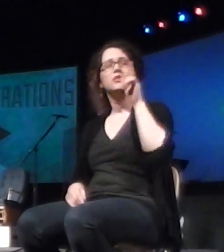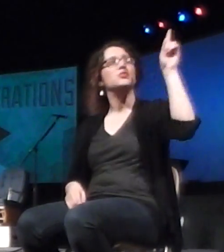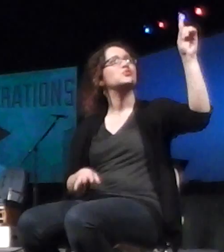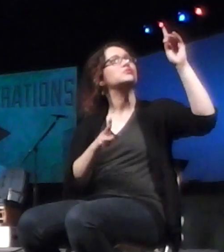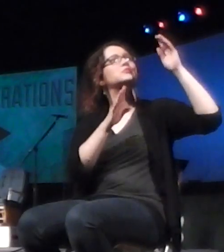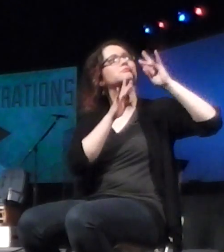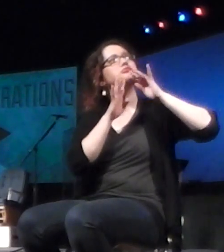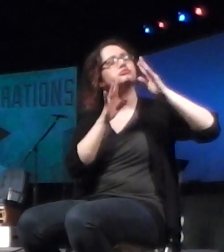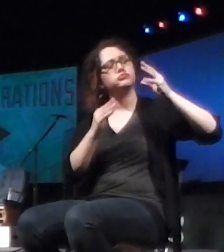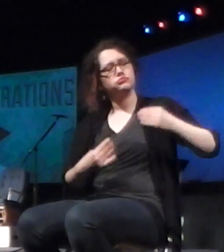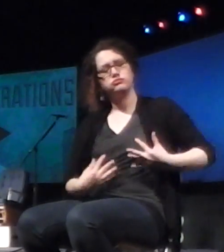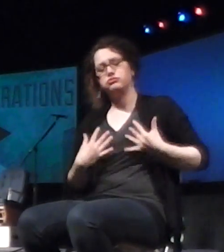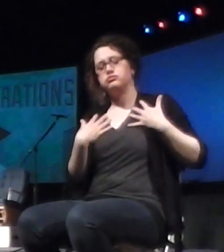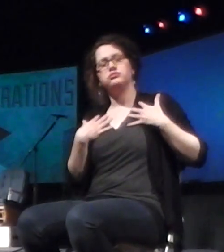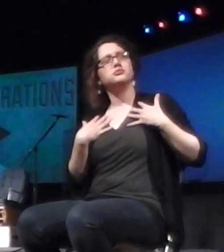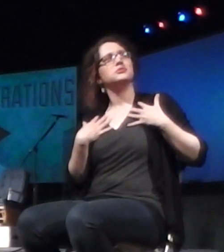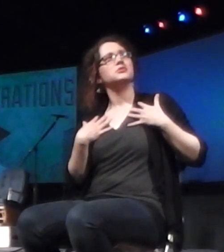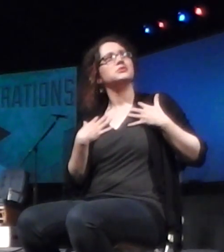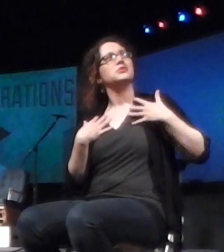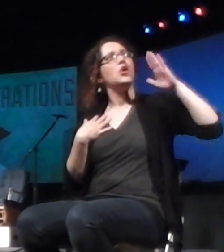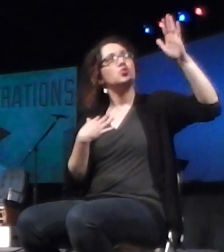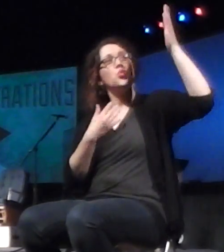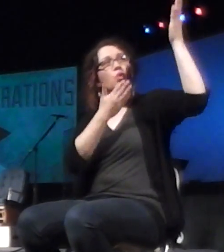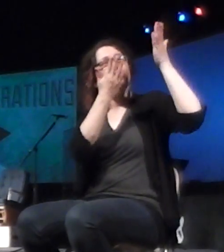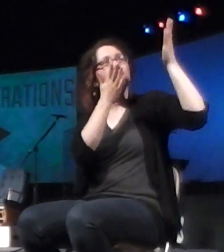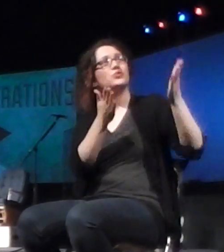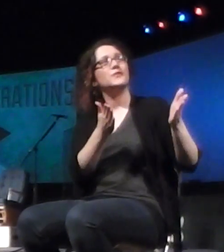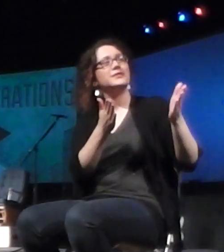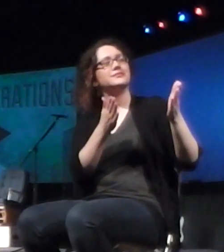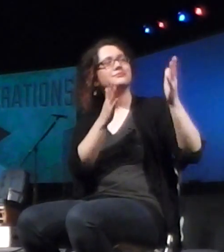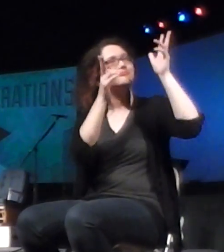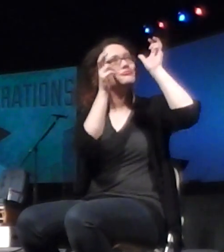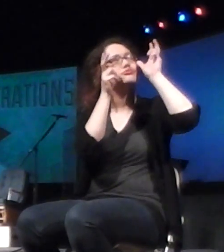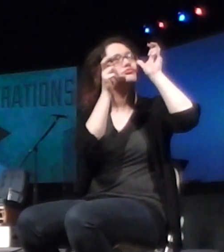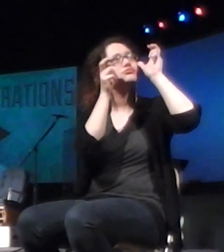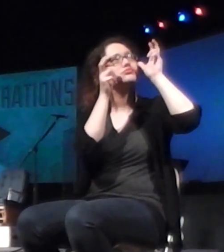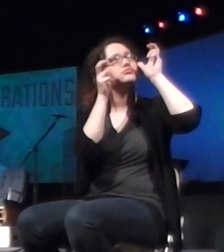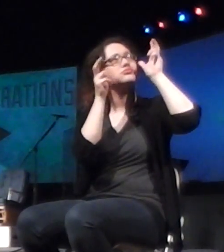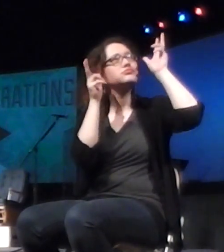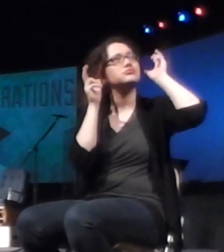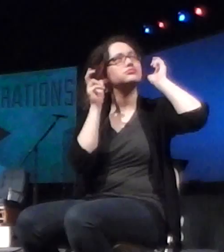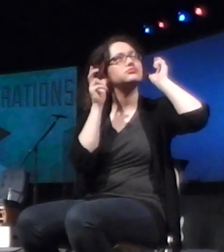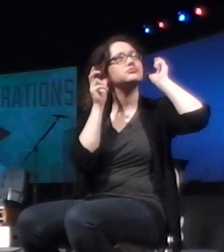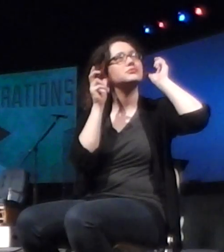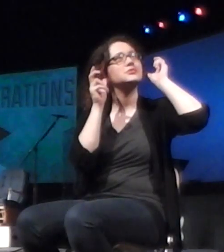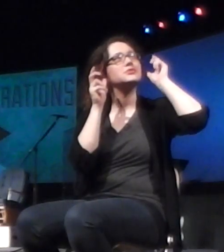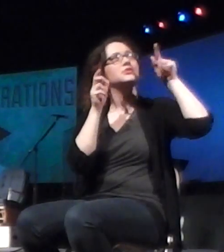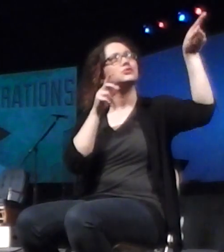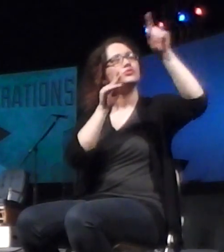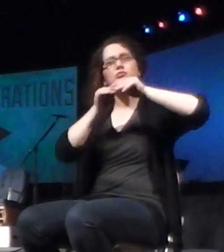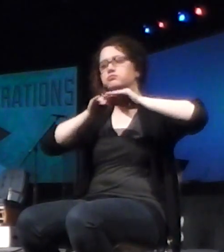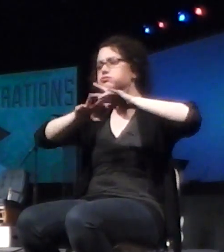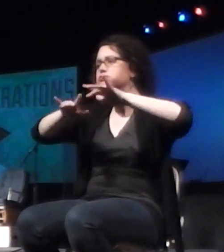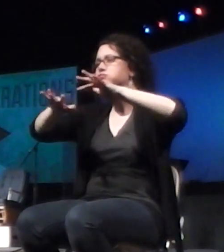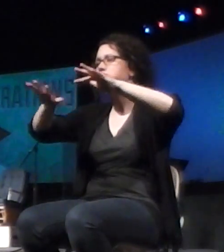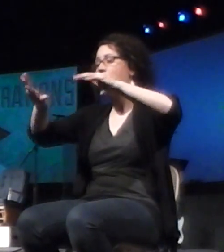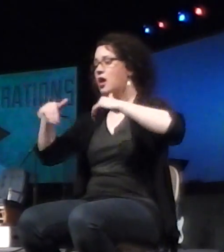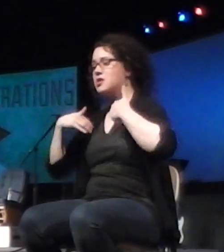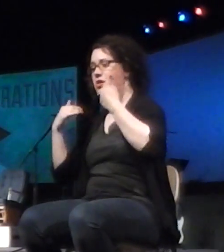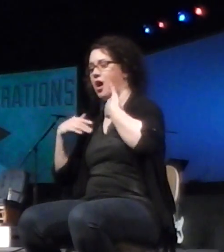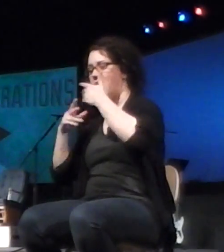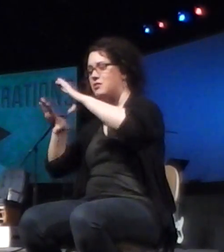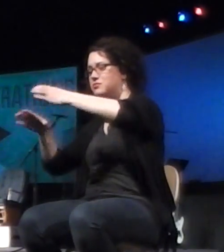listening. Lord, would you speak, for your servants are listening. Would you speak to the younger generation, Lord? Would you give